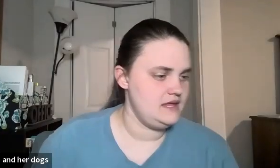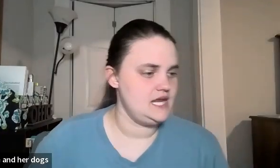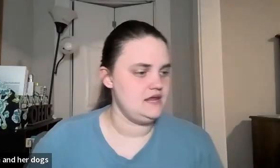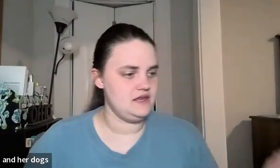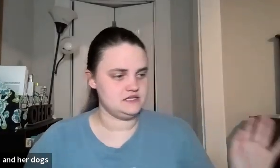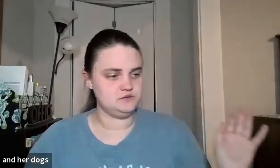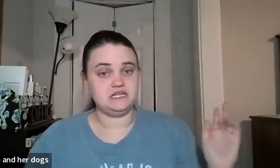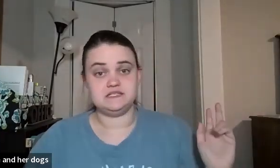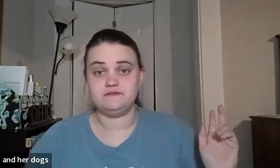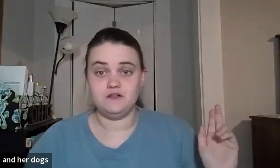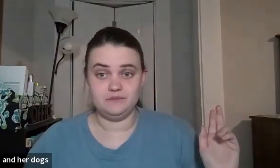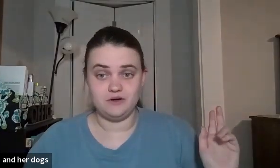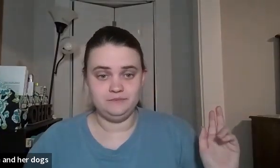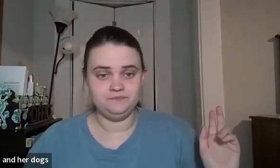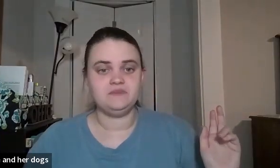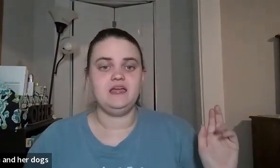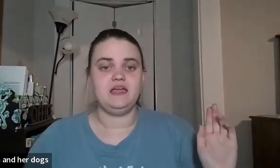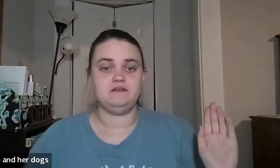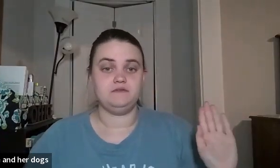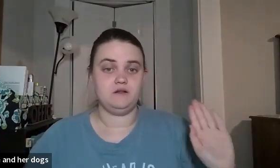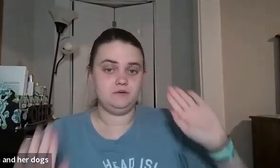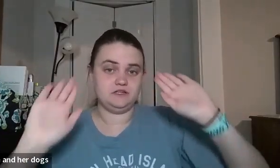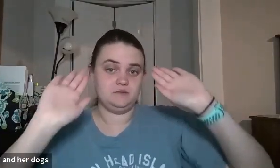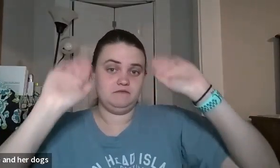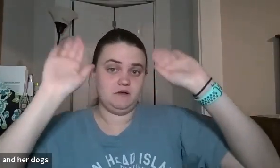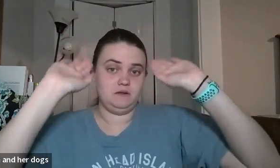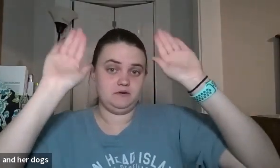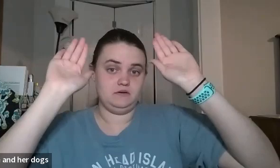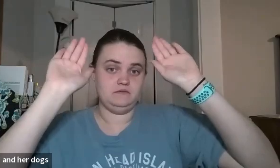Then the next one is volleyball, and volleyball is going to be volleyball,